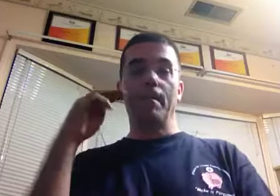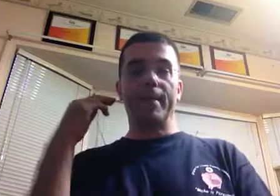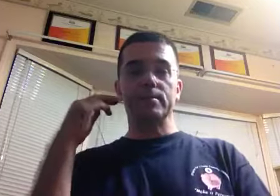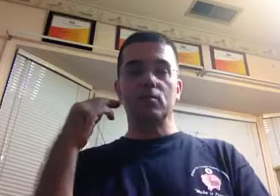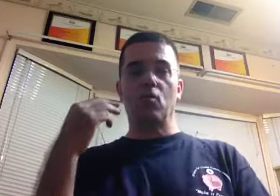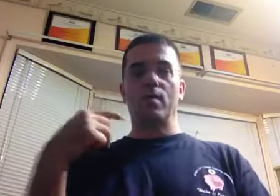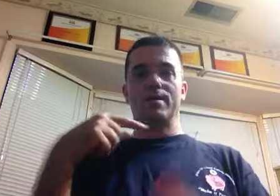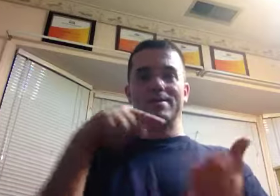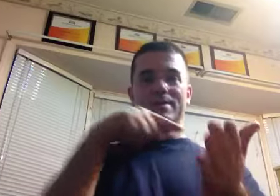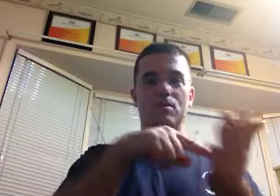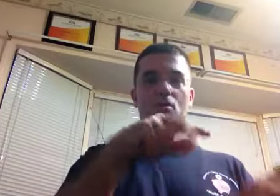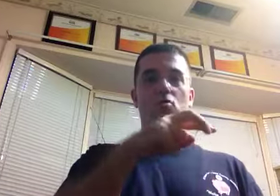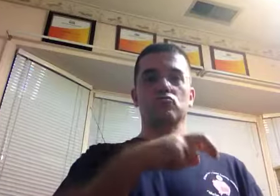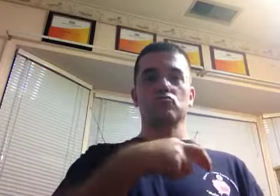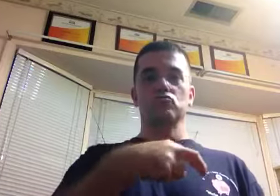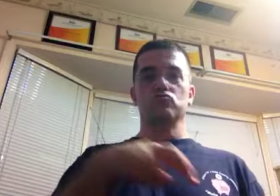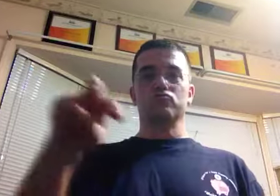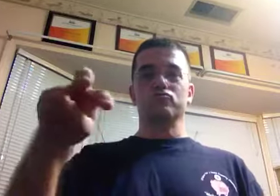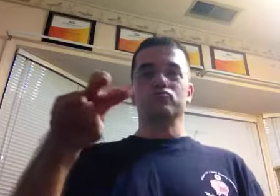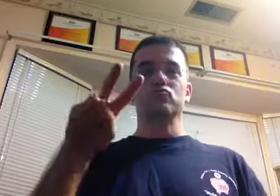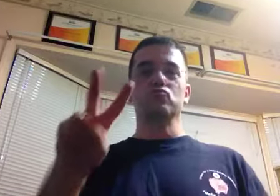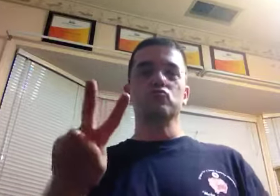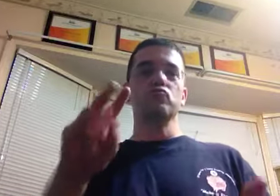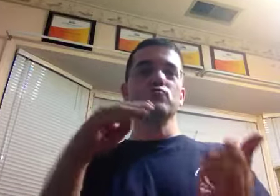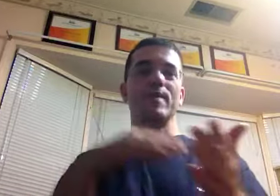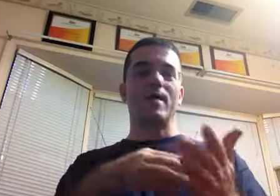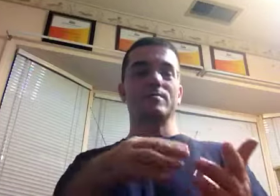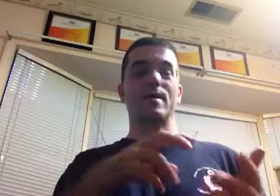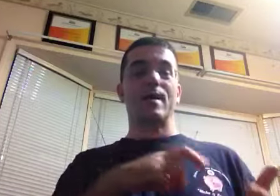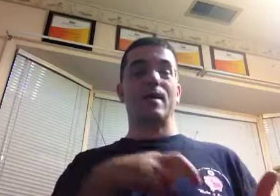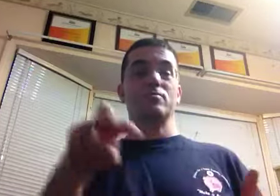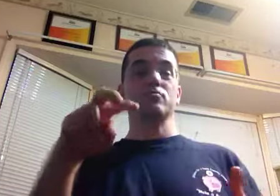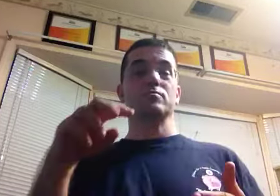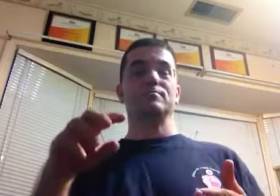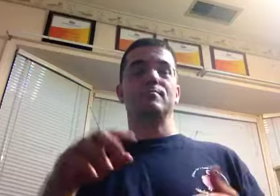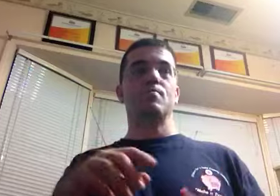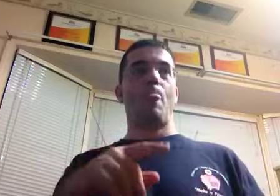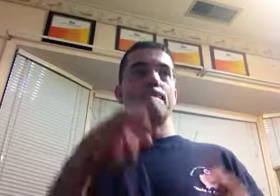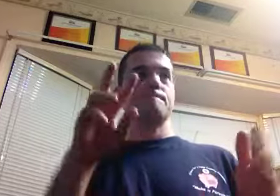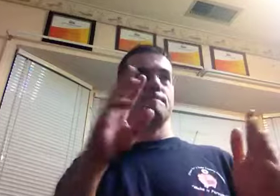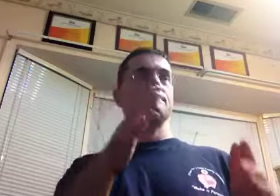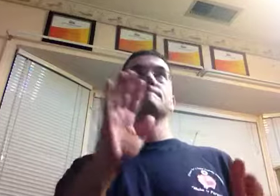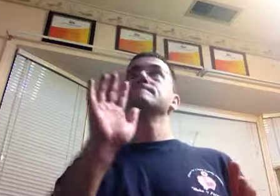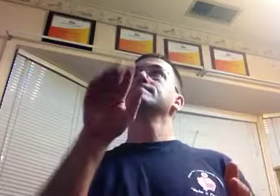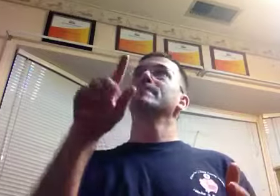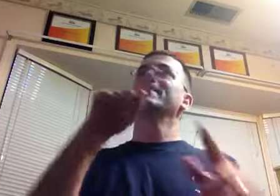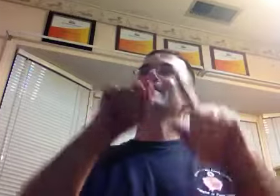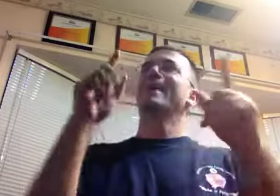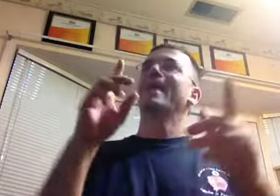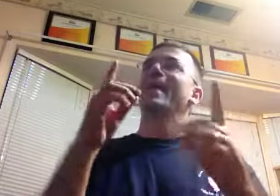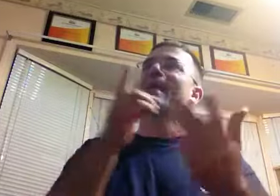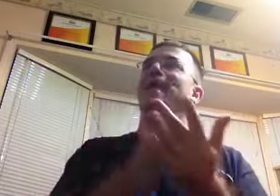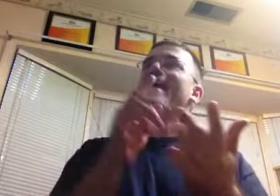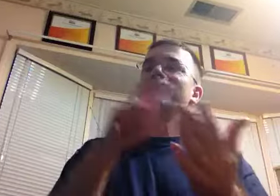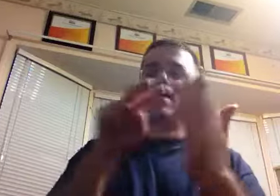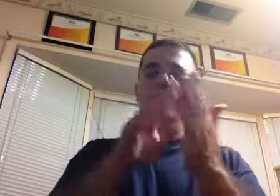guess I read your book, and I know later I want to live like no one else, so I was just kind of feeling your brain,